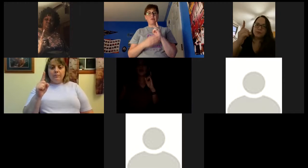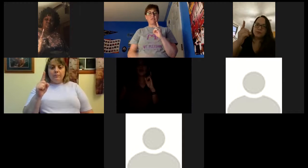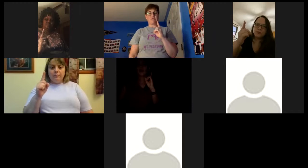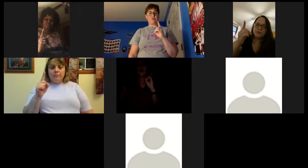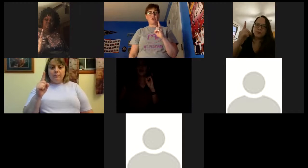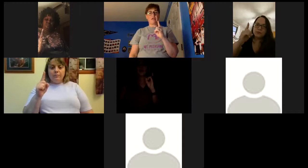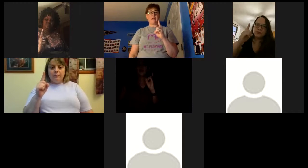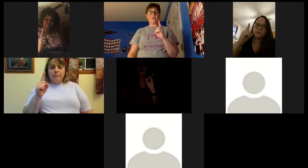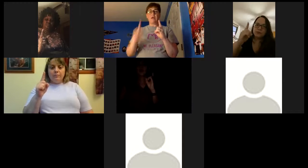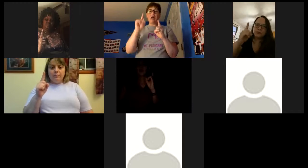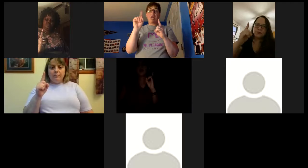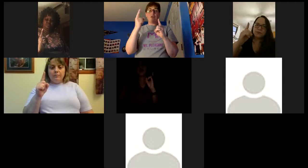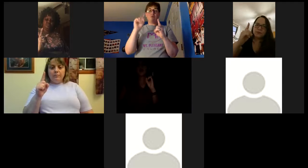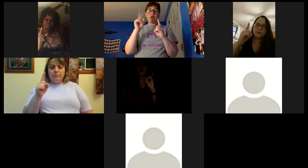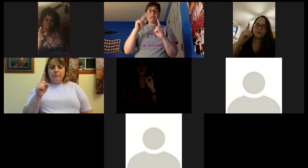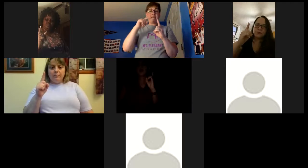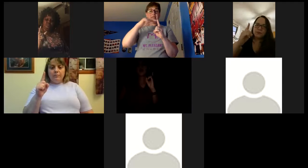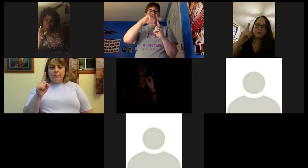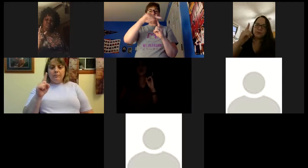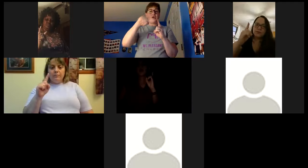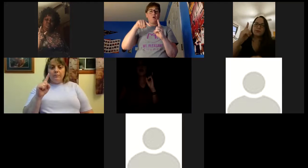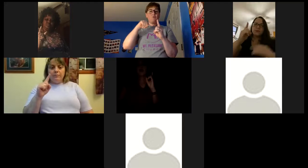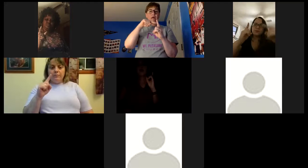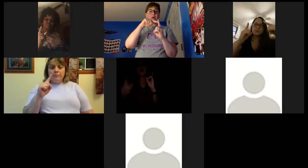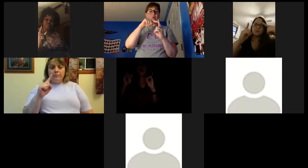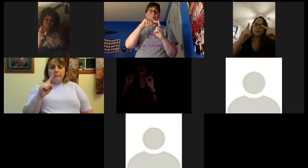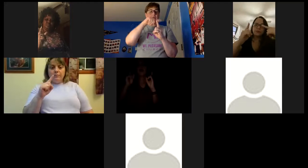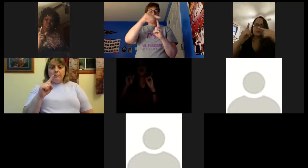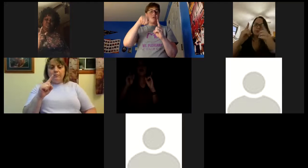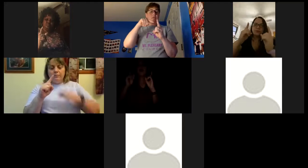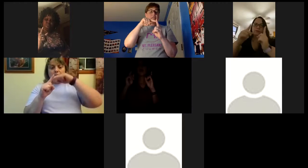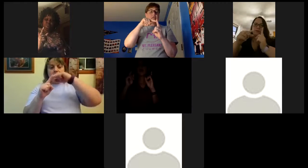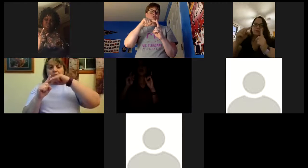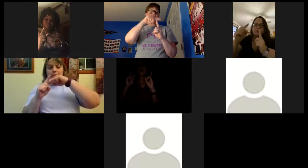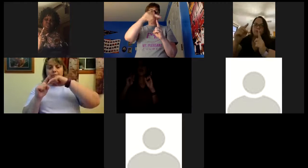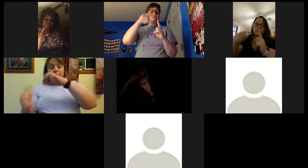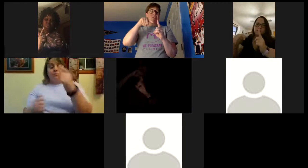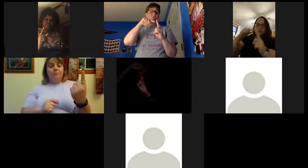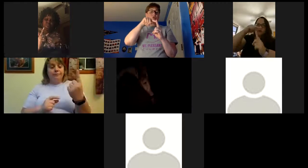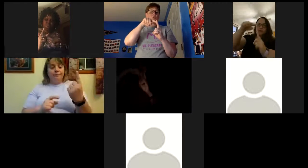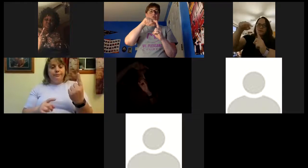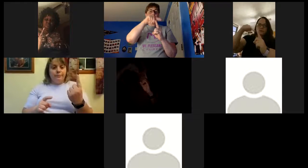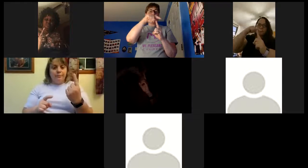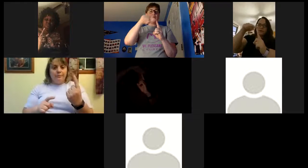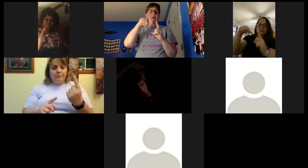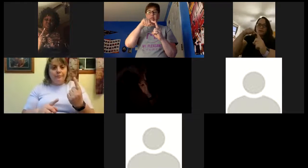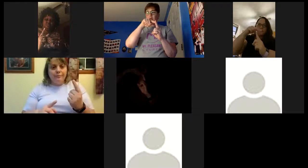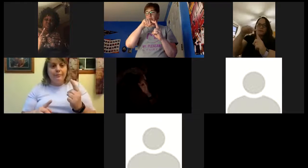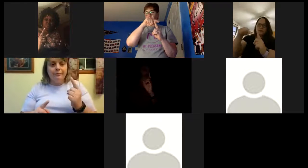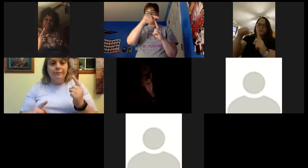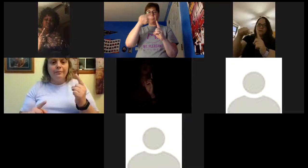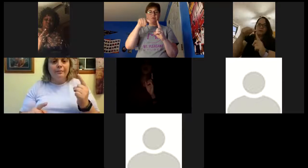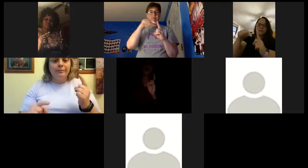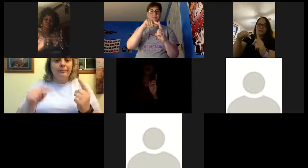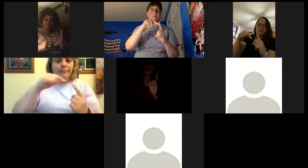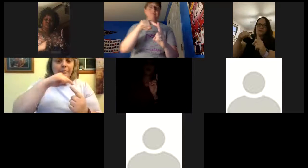other person that you're talking to. And your right hand is going to go around. It's like you're drawing this circle around the top of